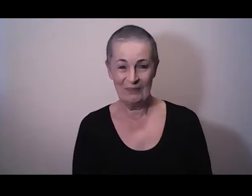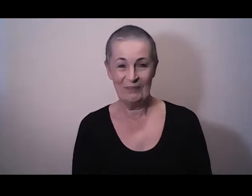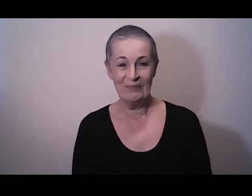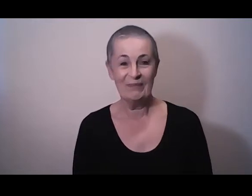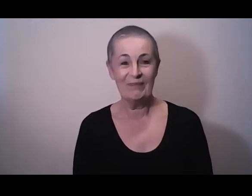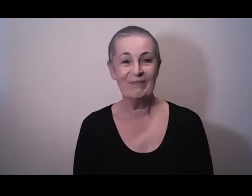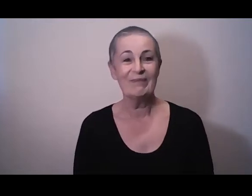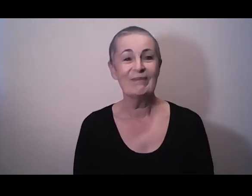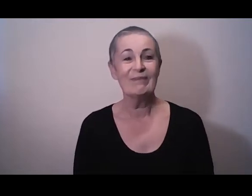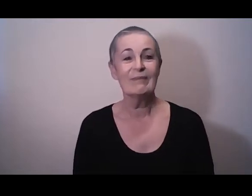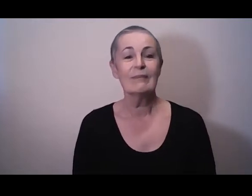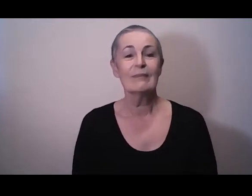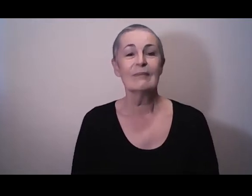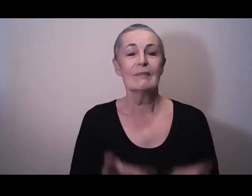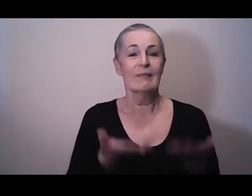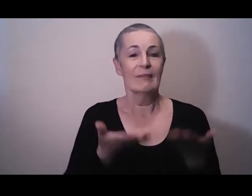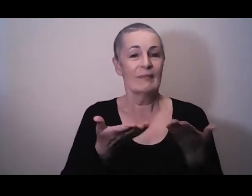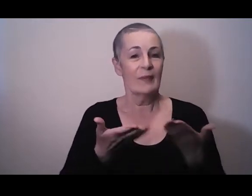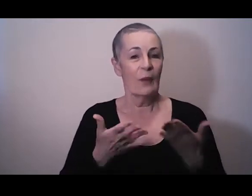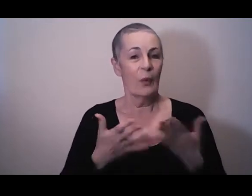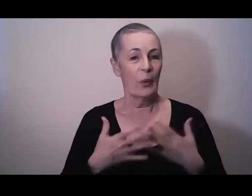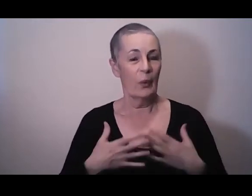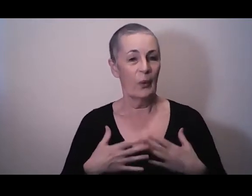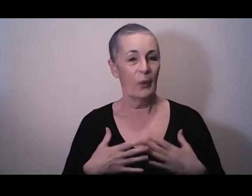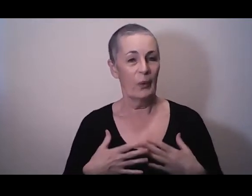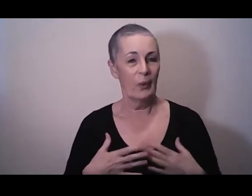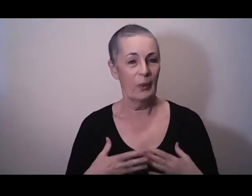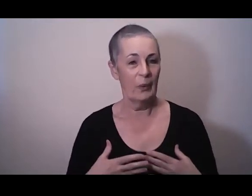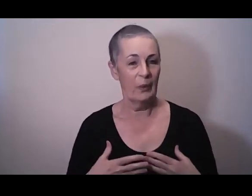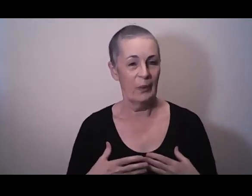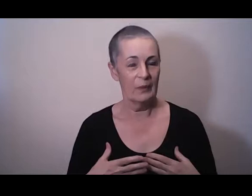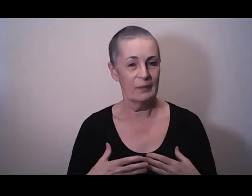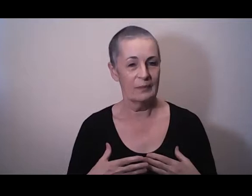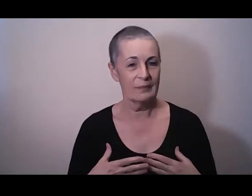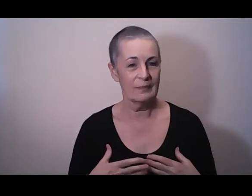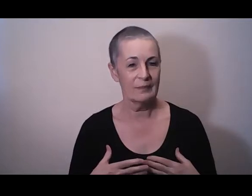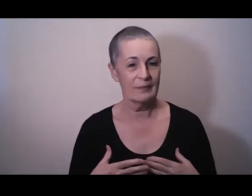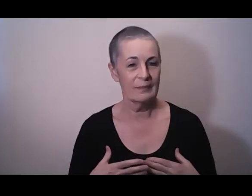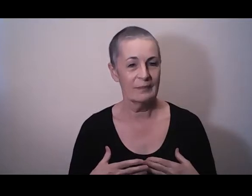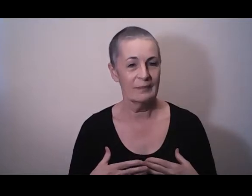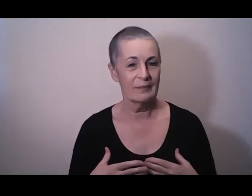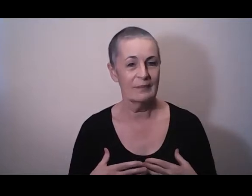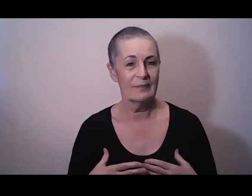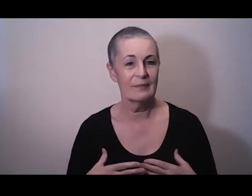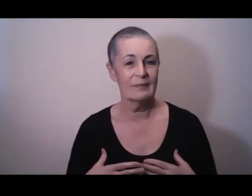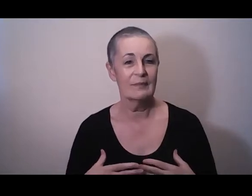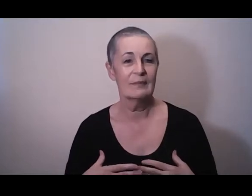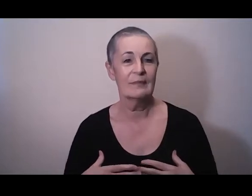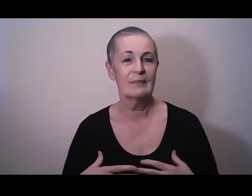And you breathe normally one way. You can breathe out as you go